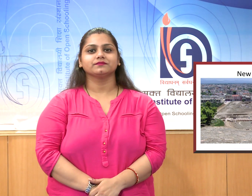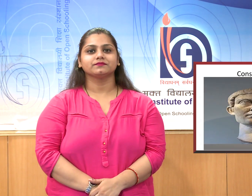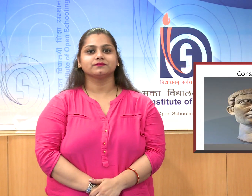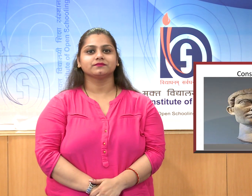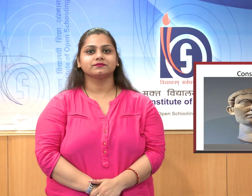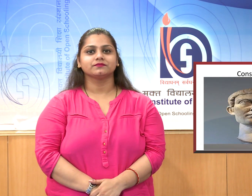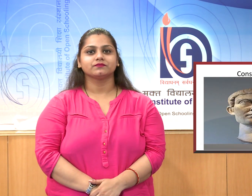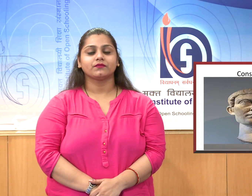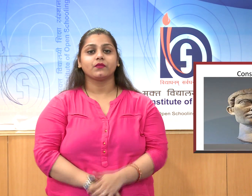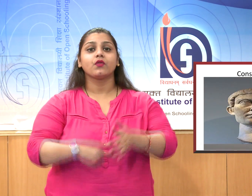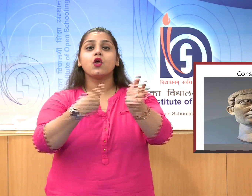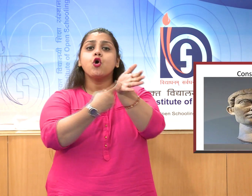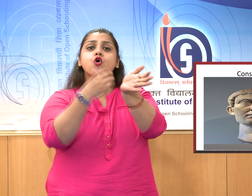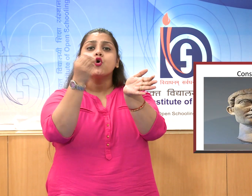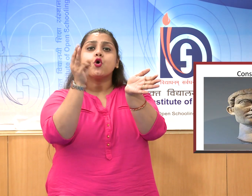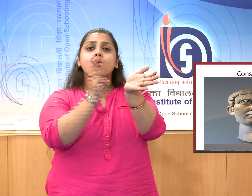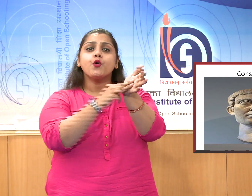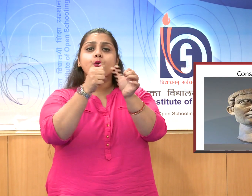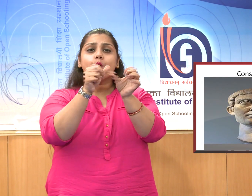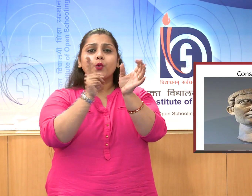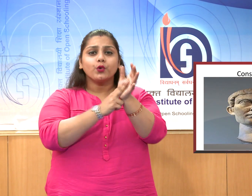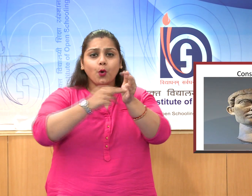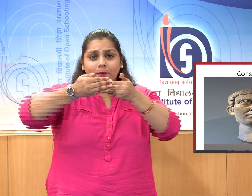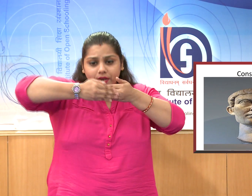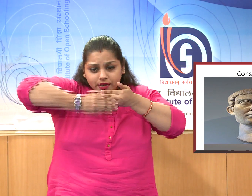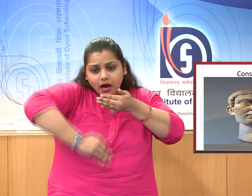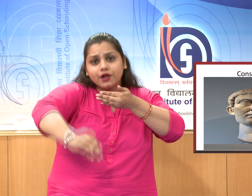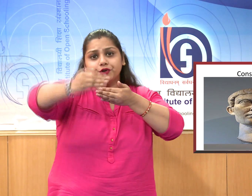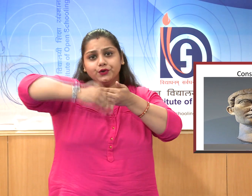The Roman Empire continued to exist